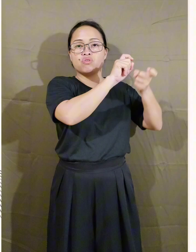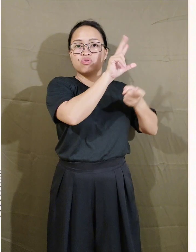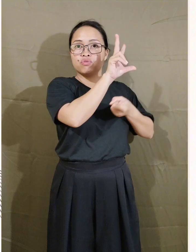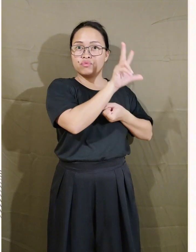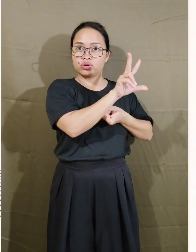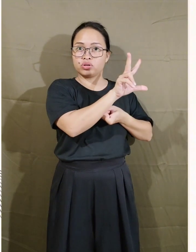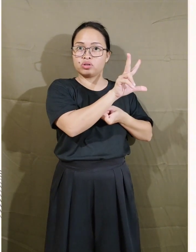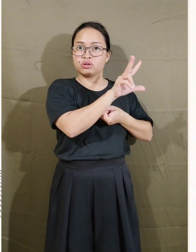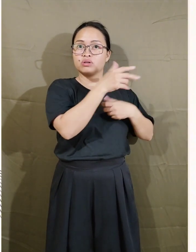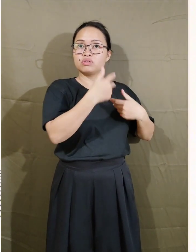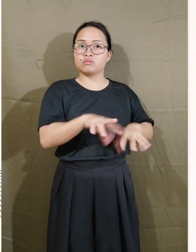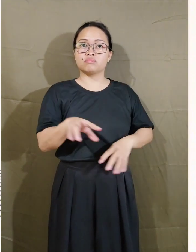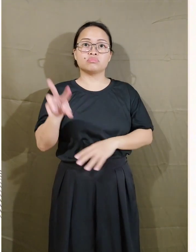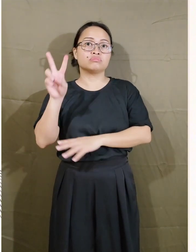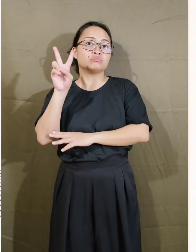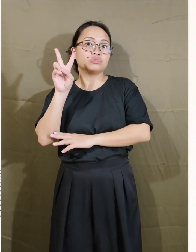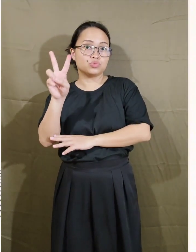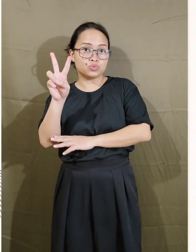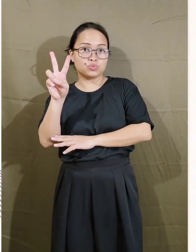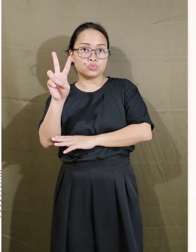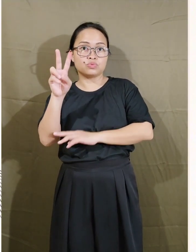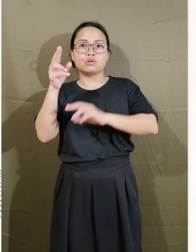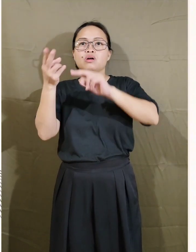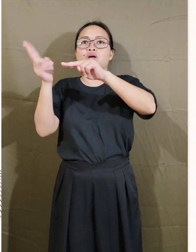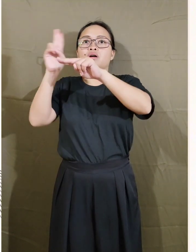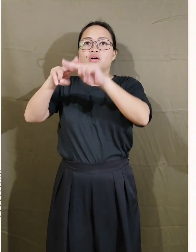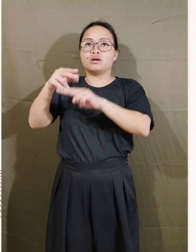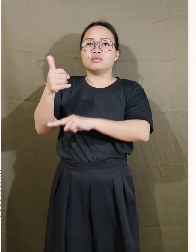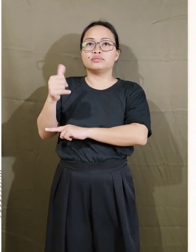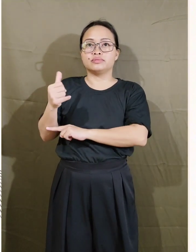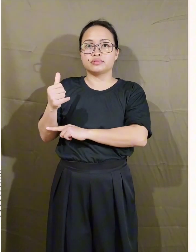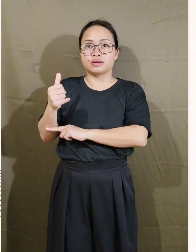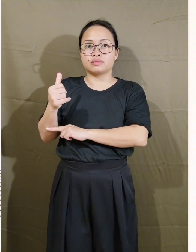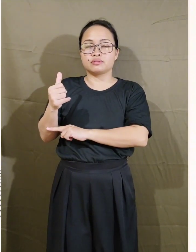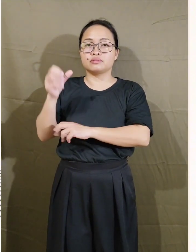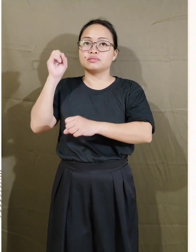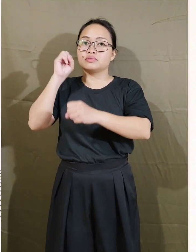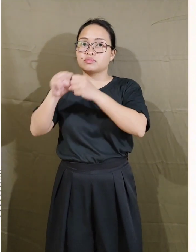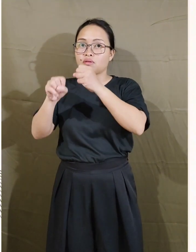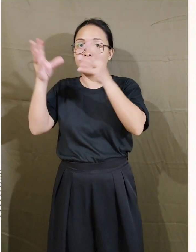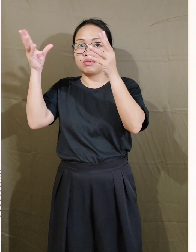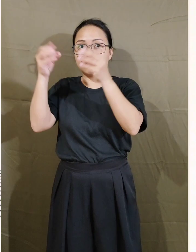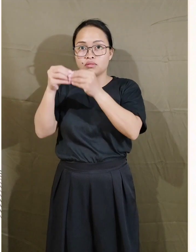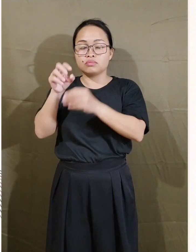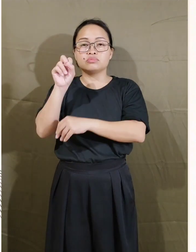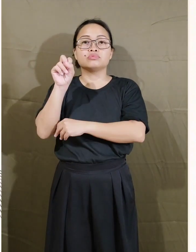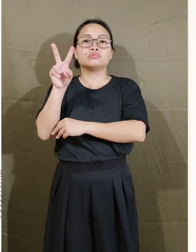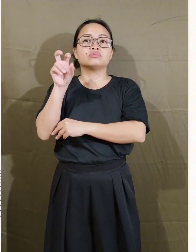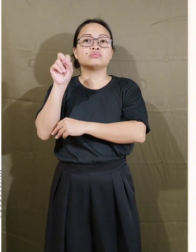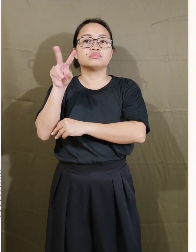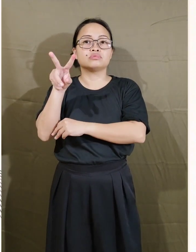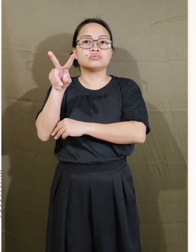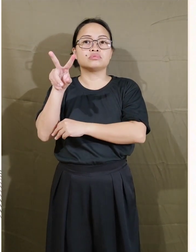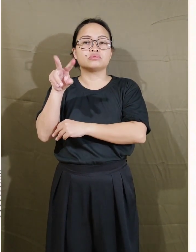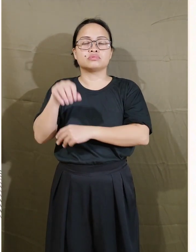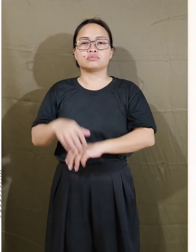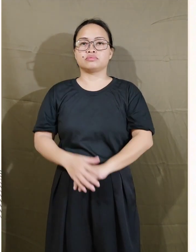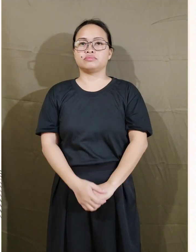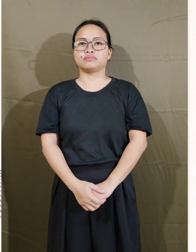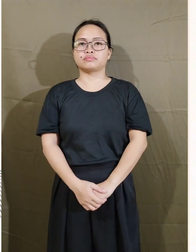2, which will be added with 10, will become 12.